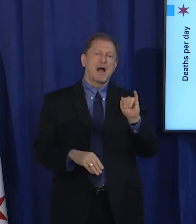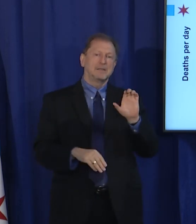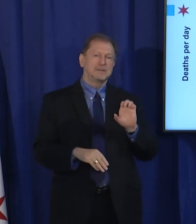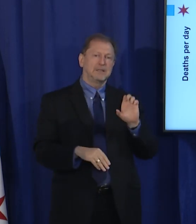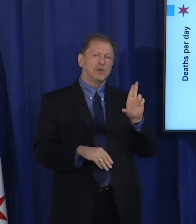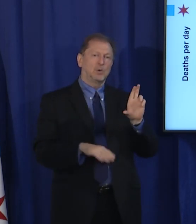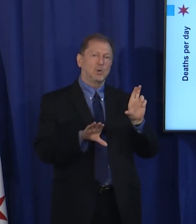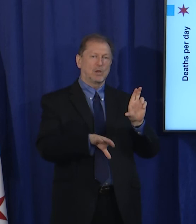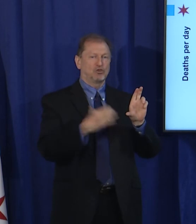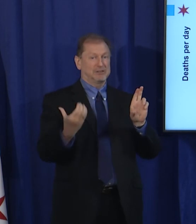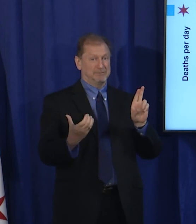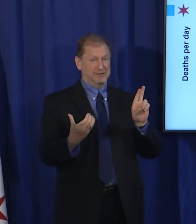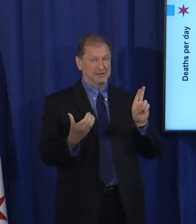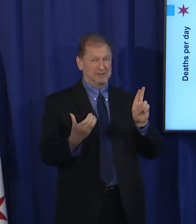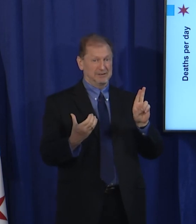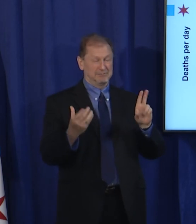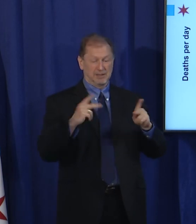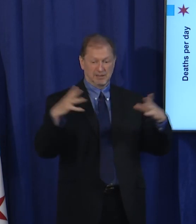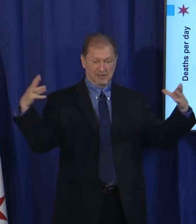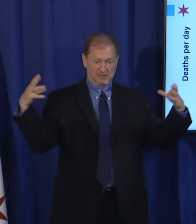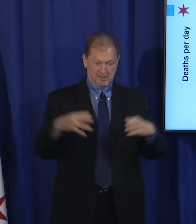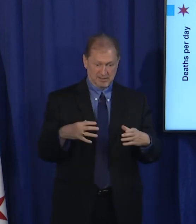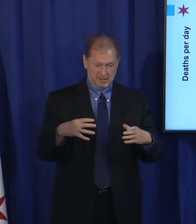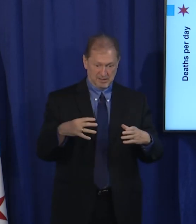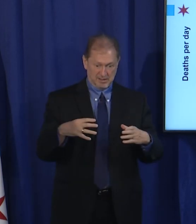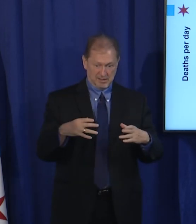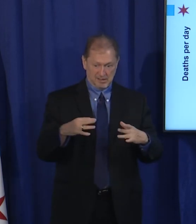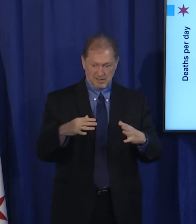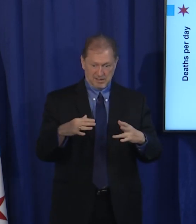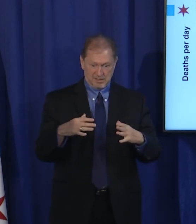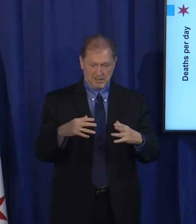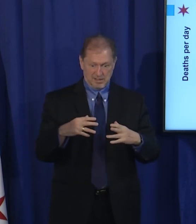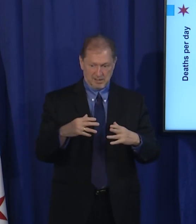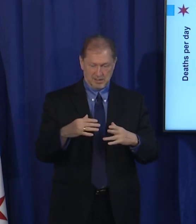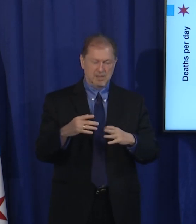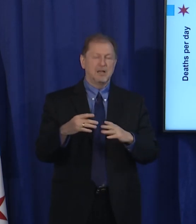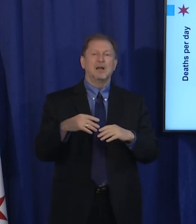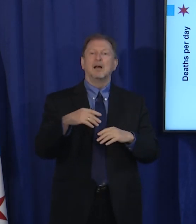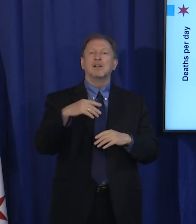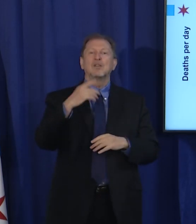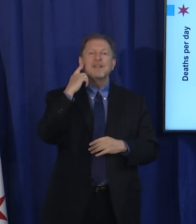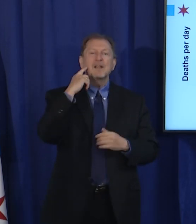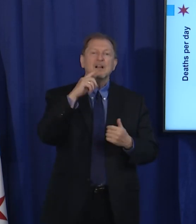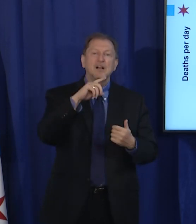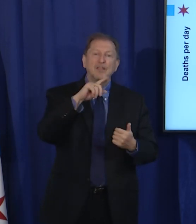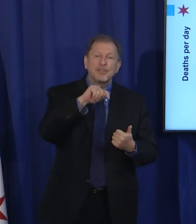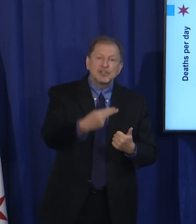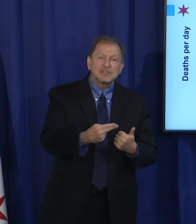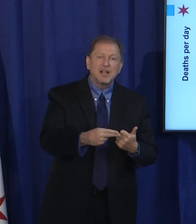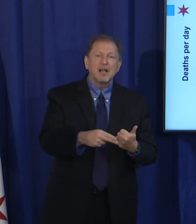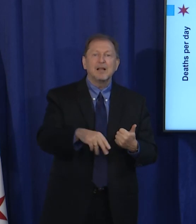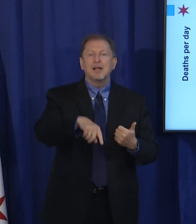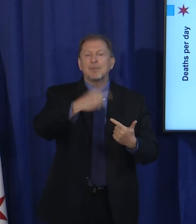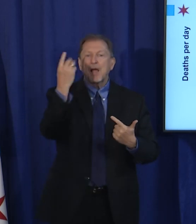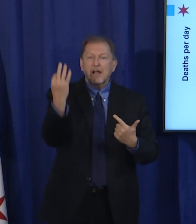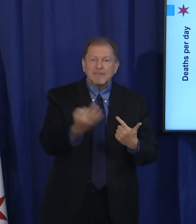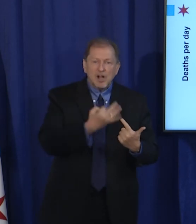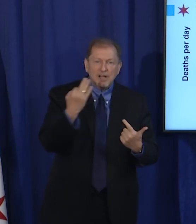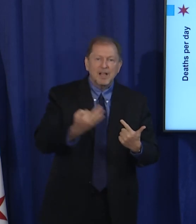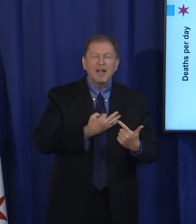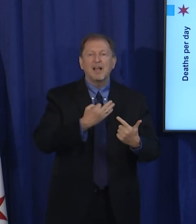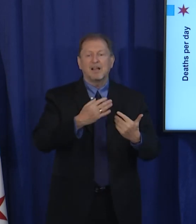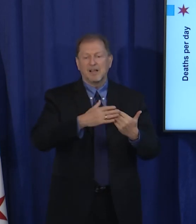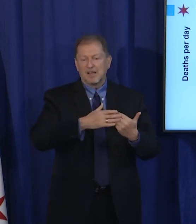about that as you're making your decisions, not just for Thursday, but for Black Friday, for the weekend that comes, and during the whole time